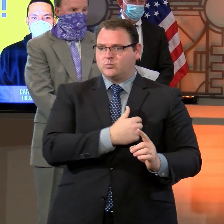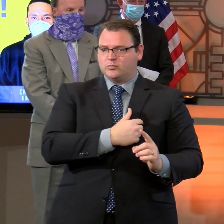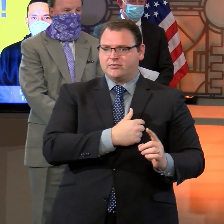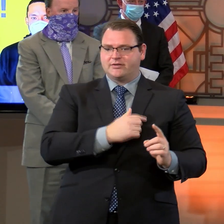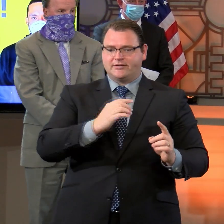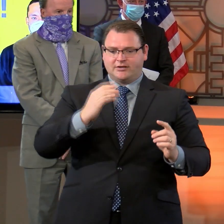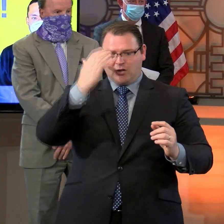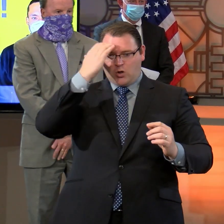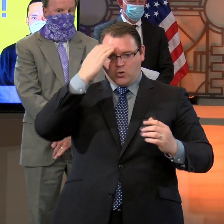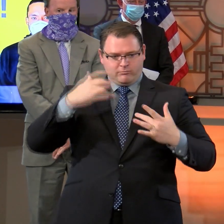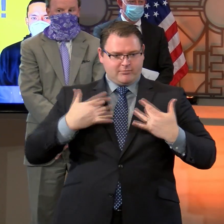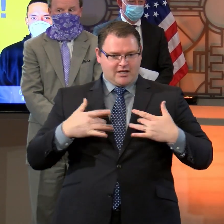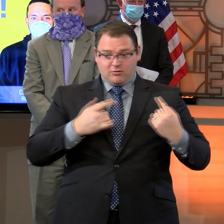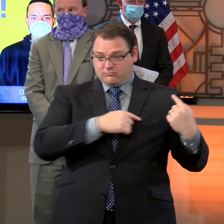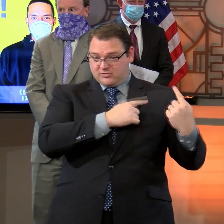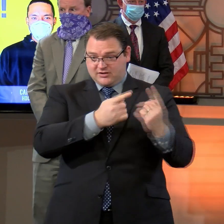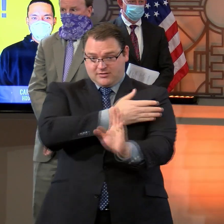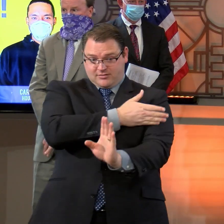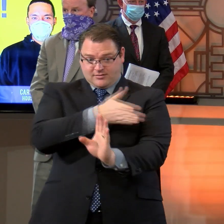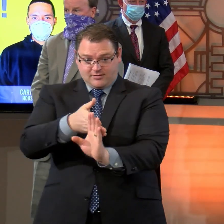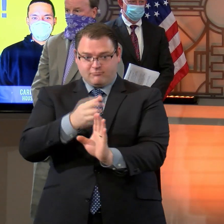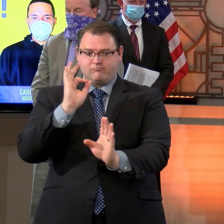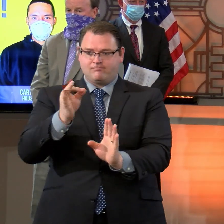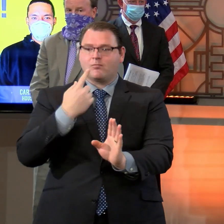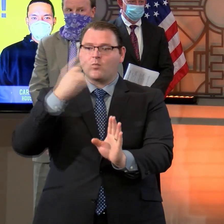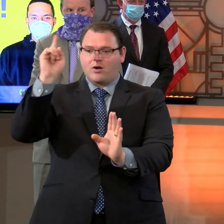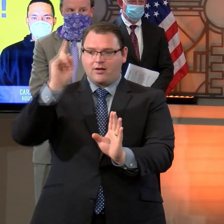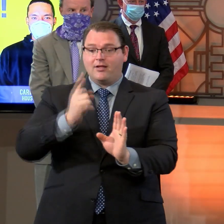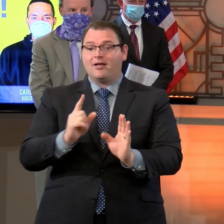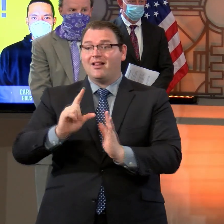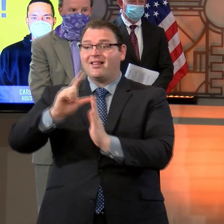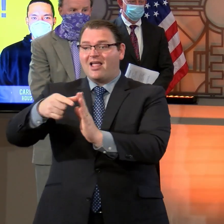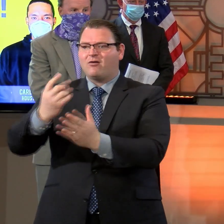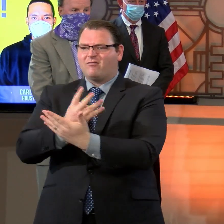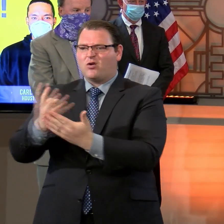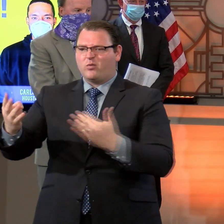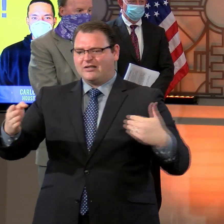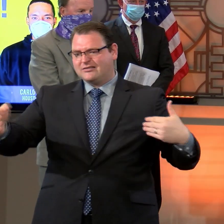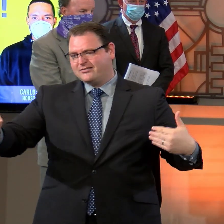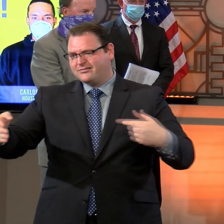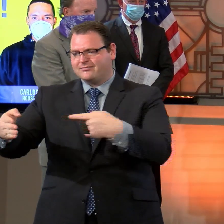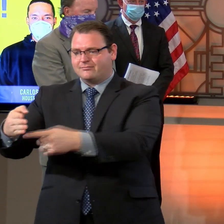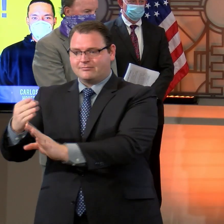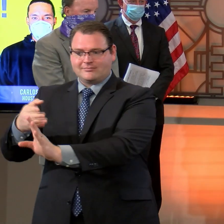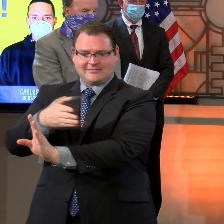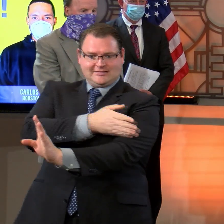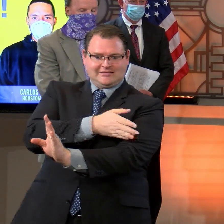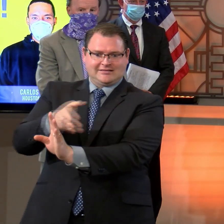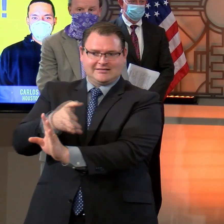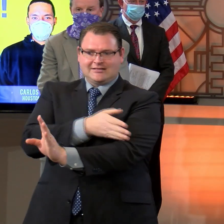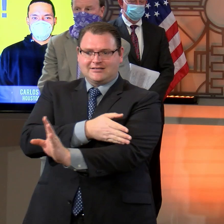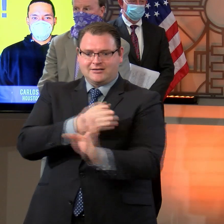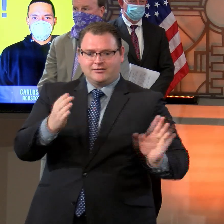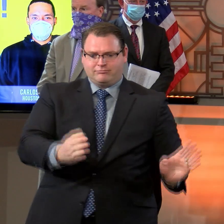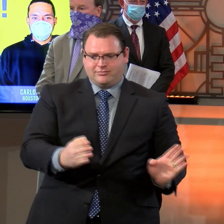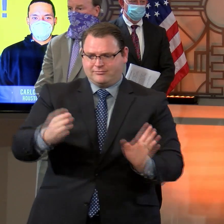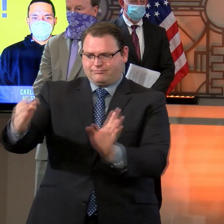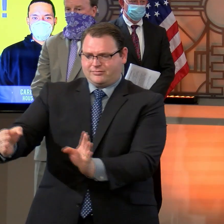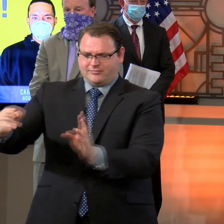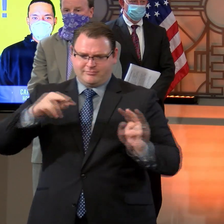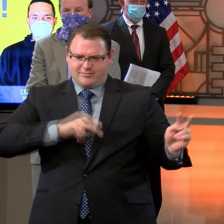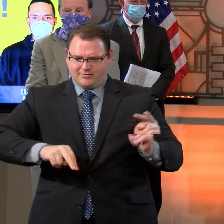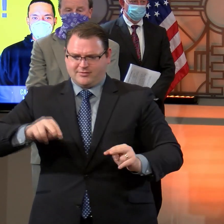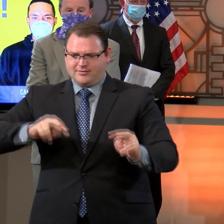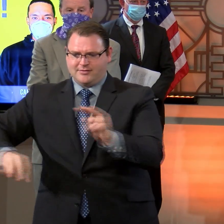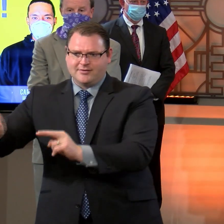this system and put in place some additional precautions. And nobody wants to open up to be shut down again. And that's why I'm